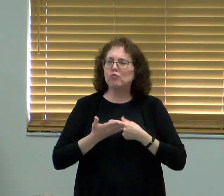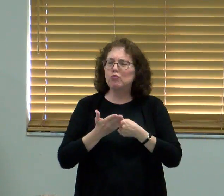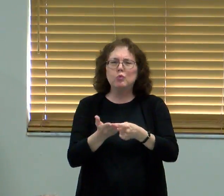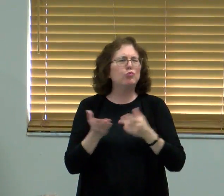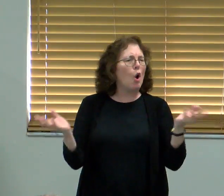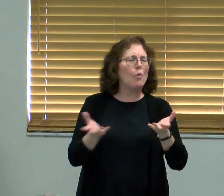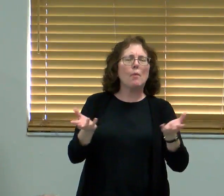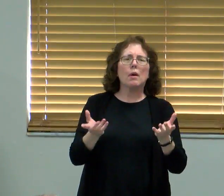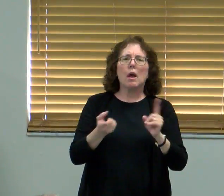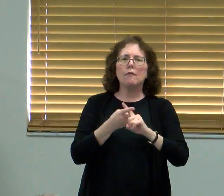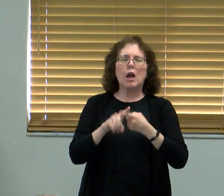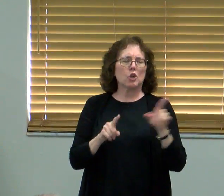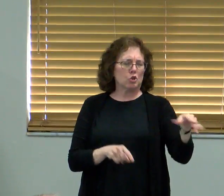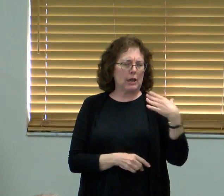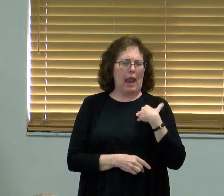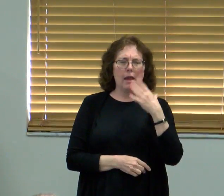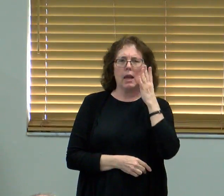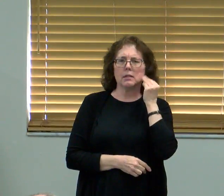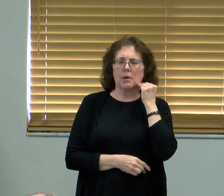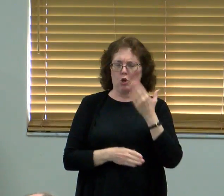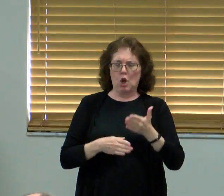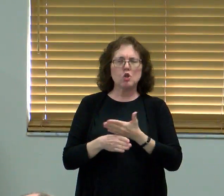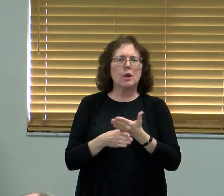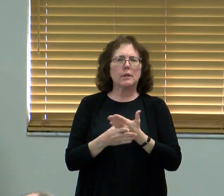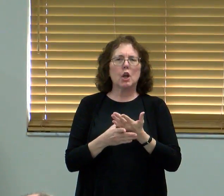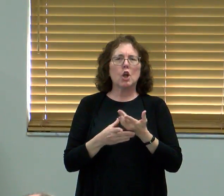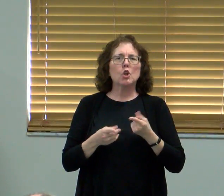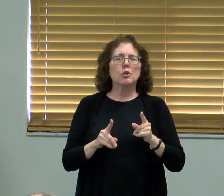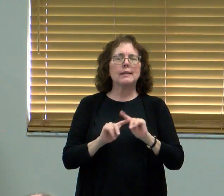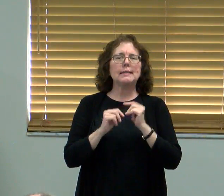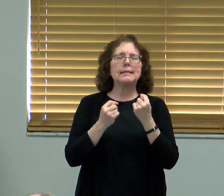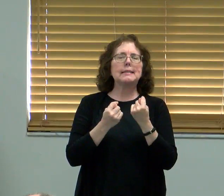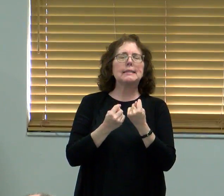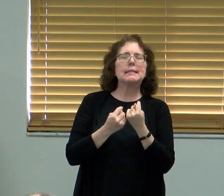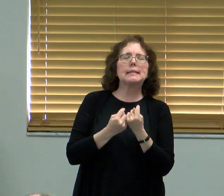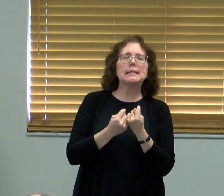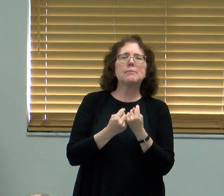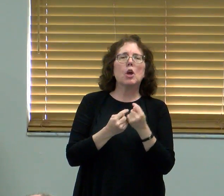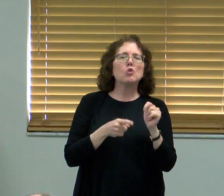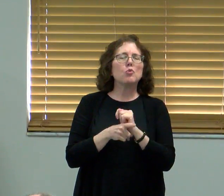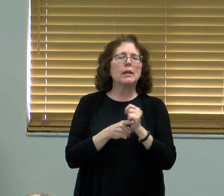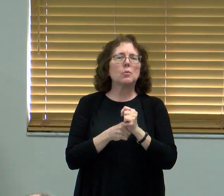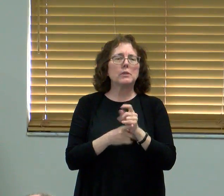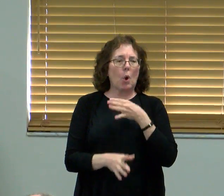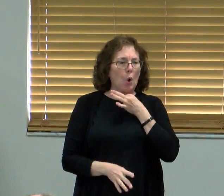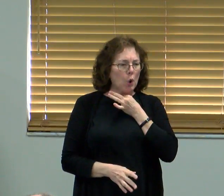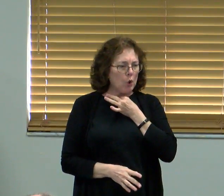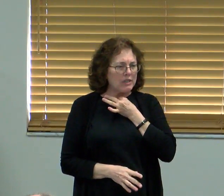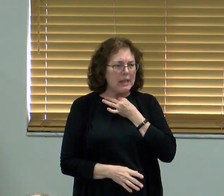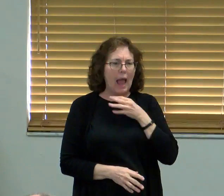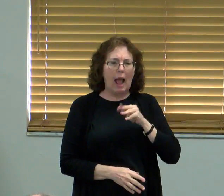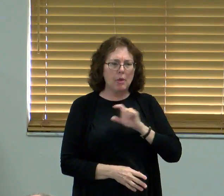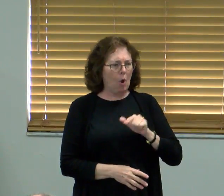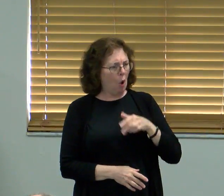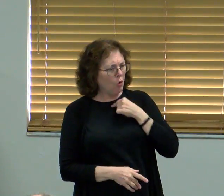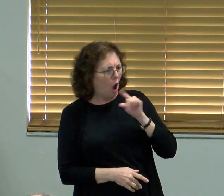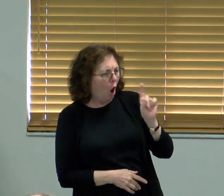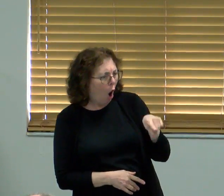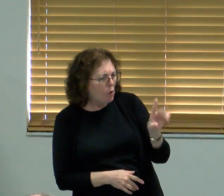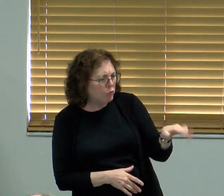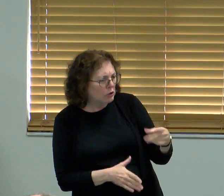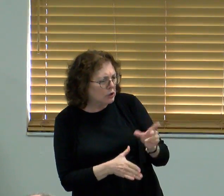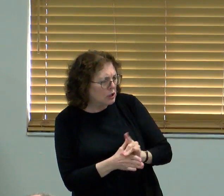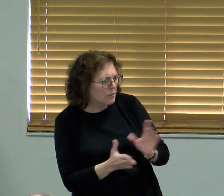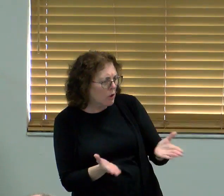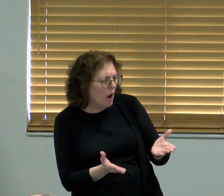friend. Sarah had the experience of sharing Harlan during team training with a curious bystander at the mall who was inquiring about his